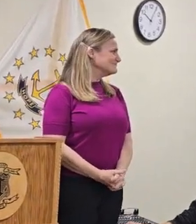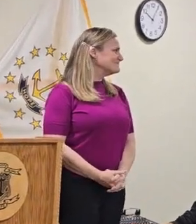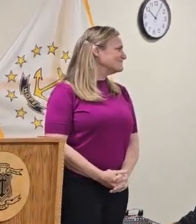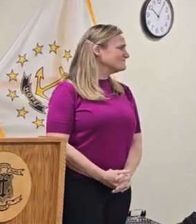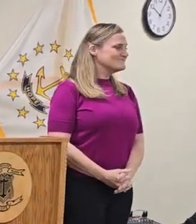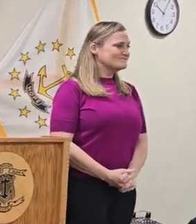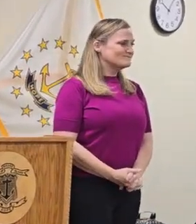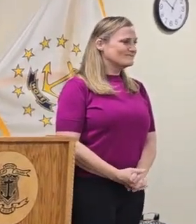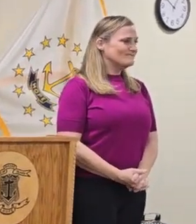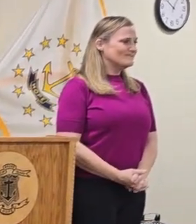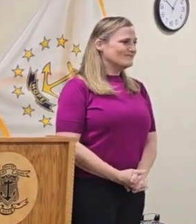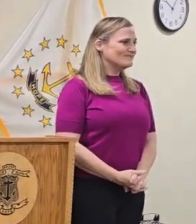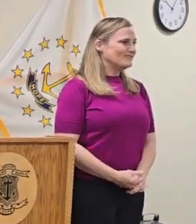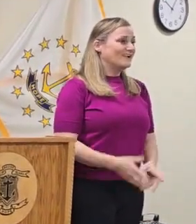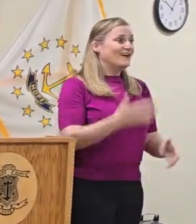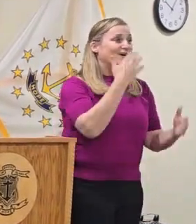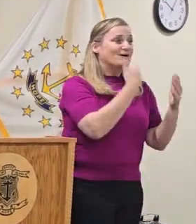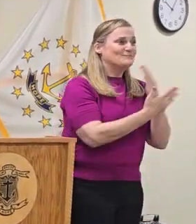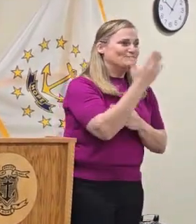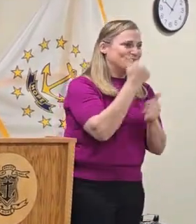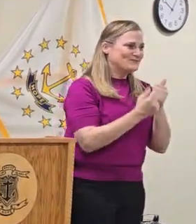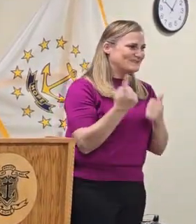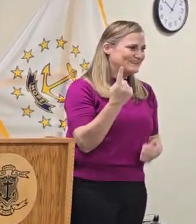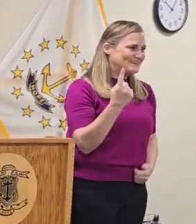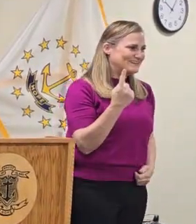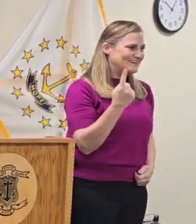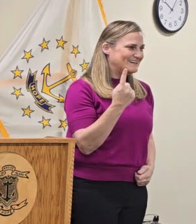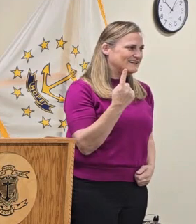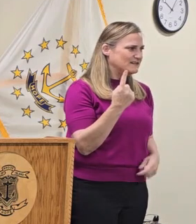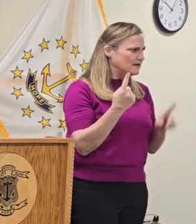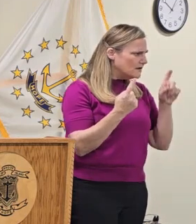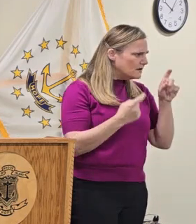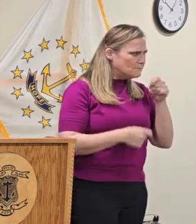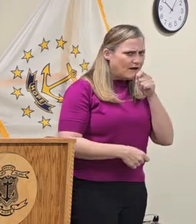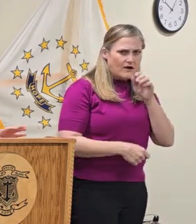Hey, good morning, everybody. Is this on?